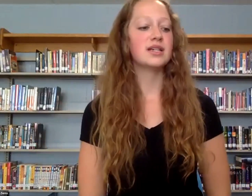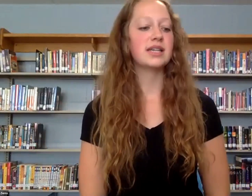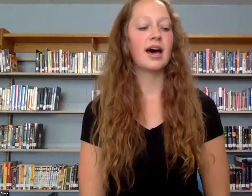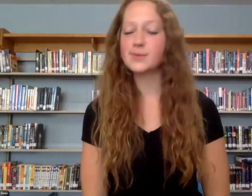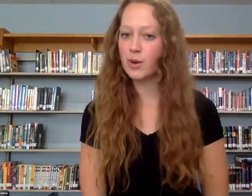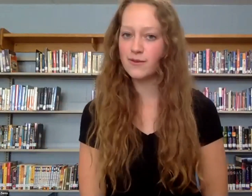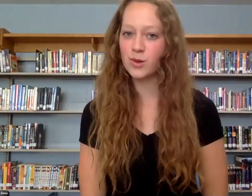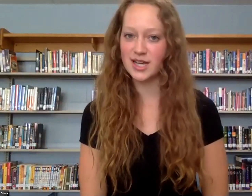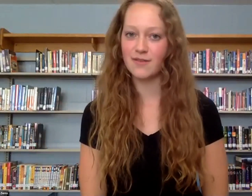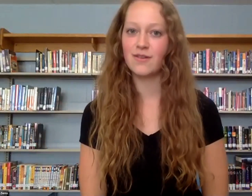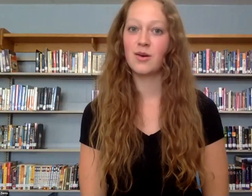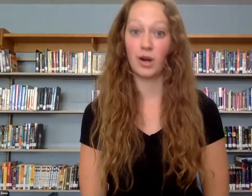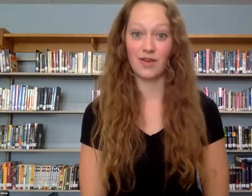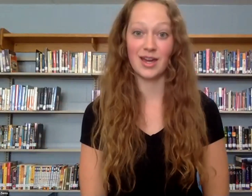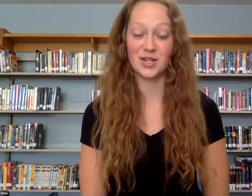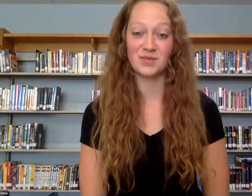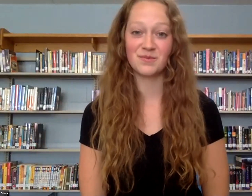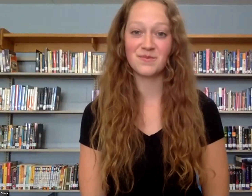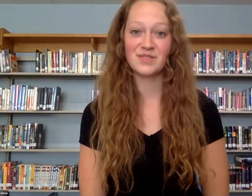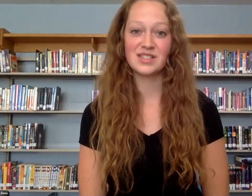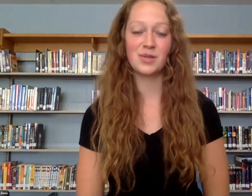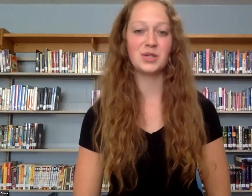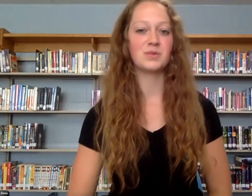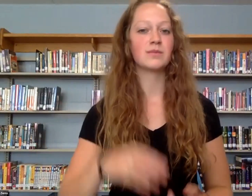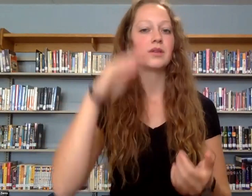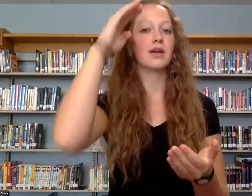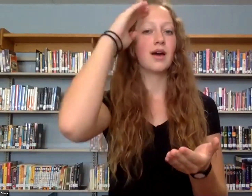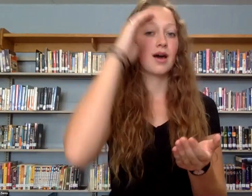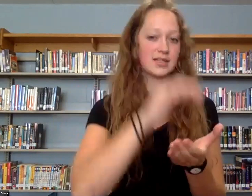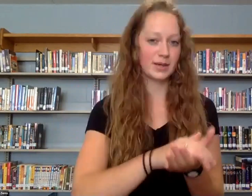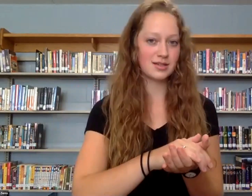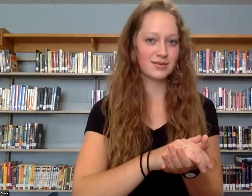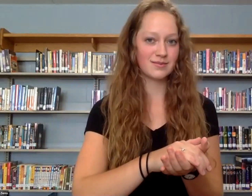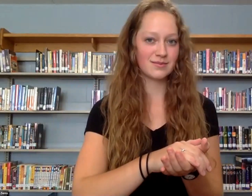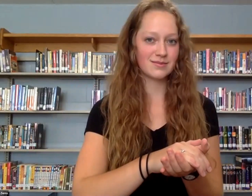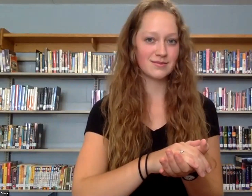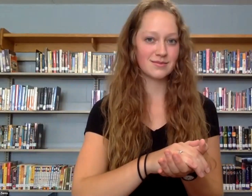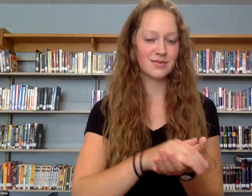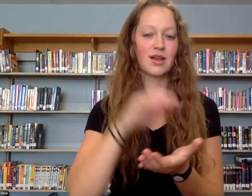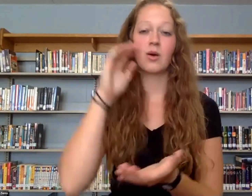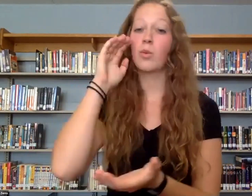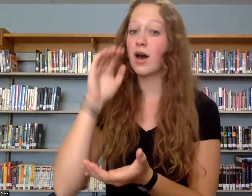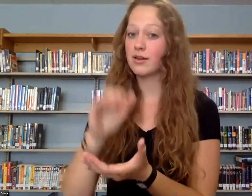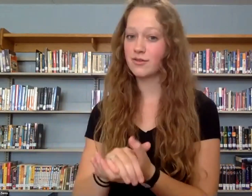a husband and wife who were deaf went on vacation. So we do husband, wife,